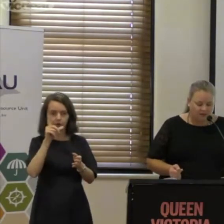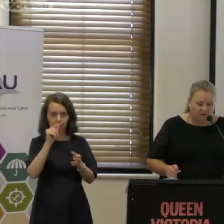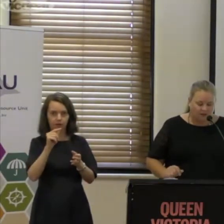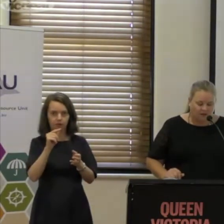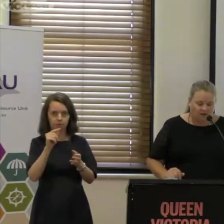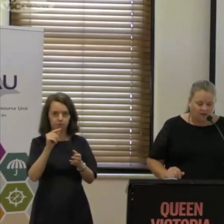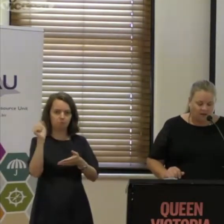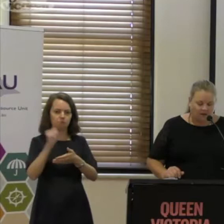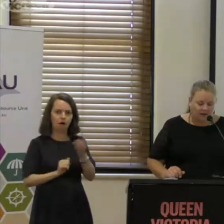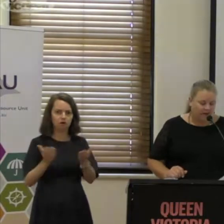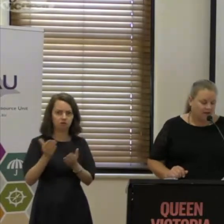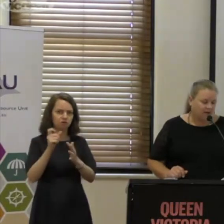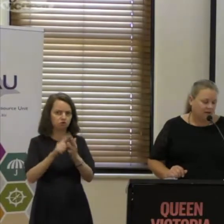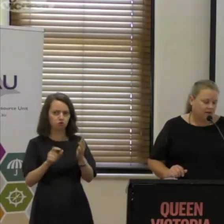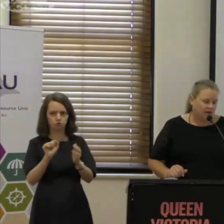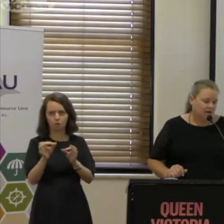the